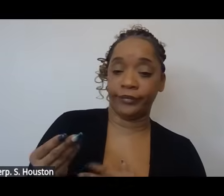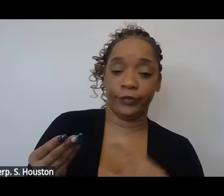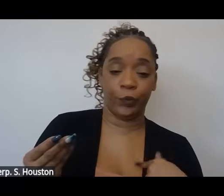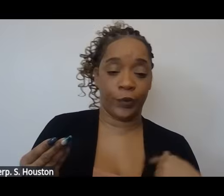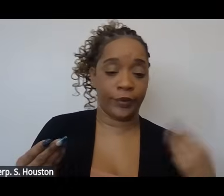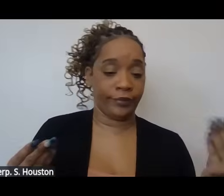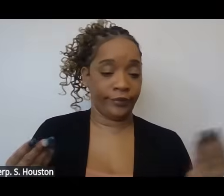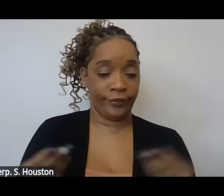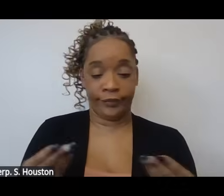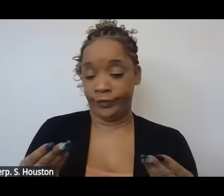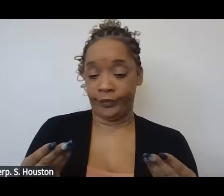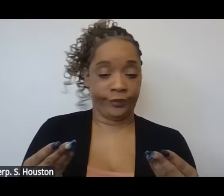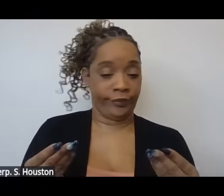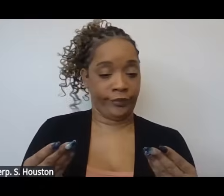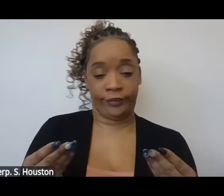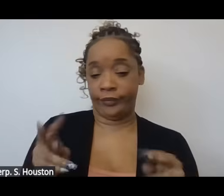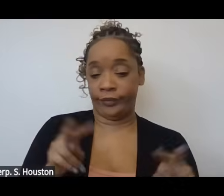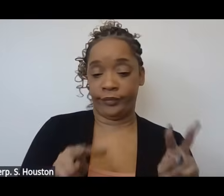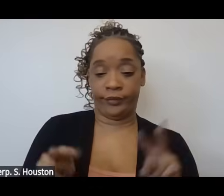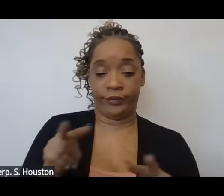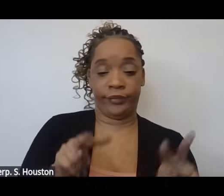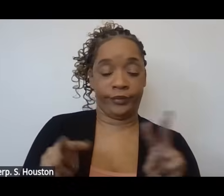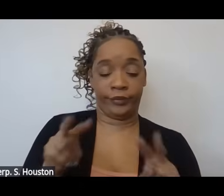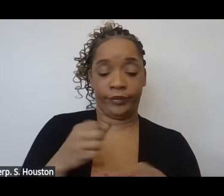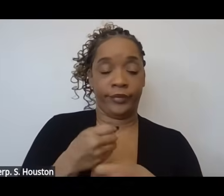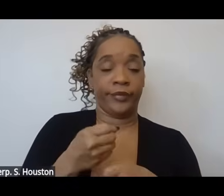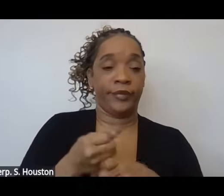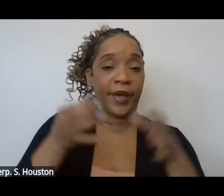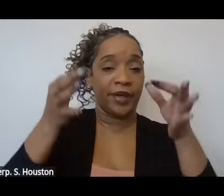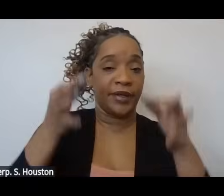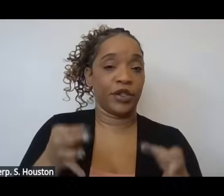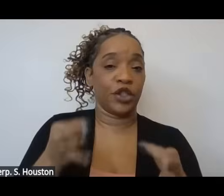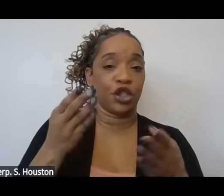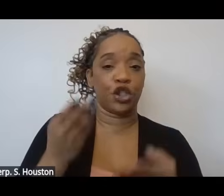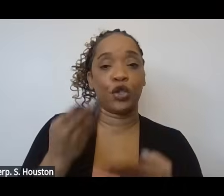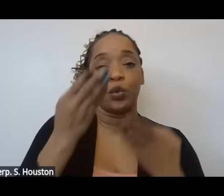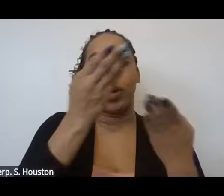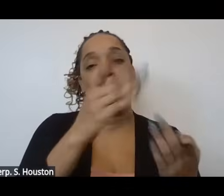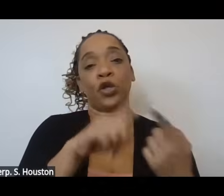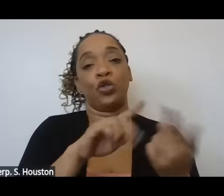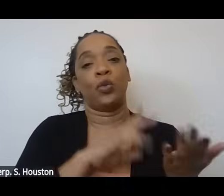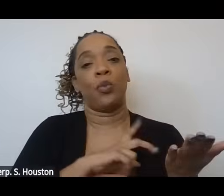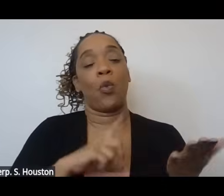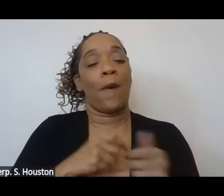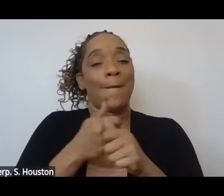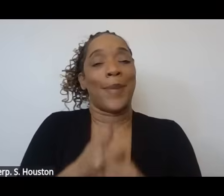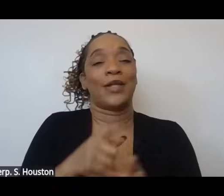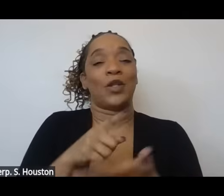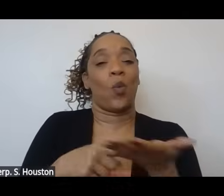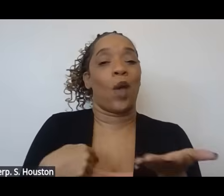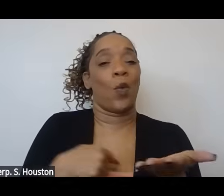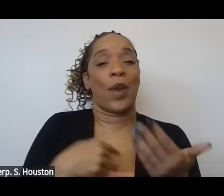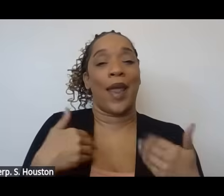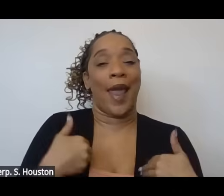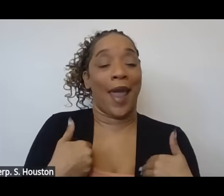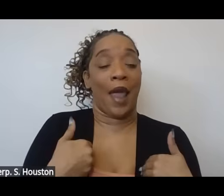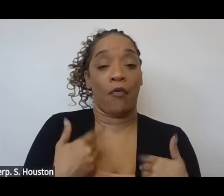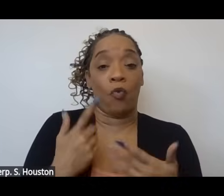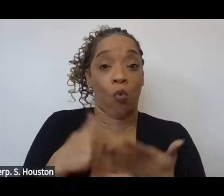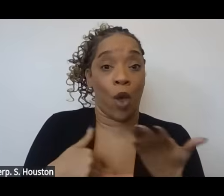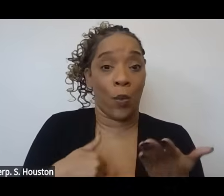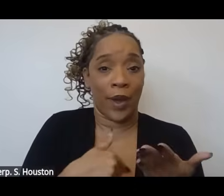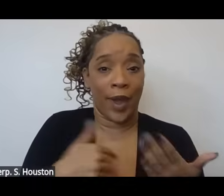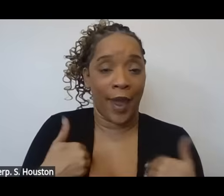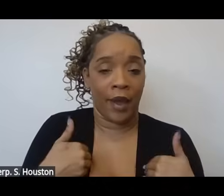have before us, and we would make a recommendation to the board based on what we have. I can't tell you what it would be necessarily because it would be